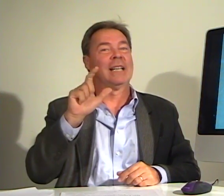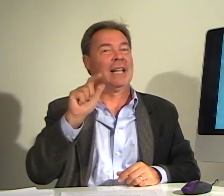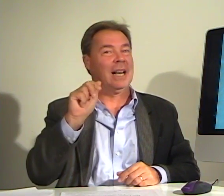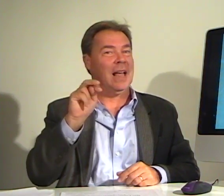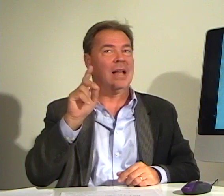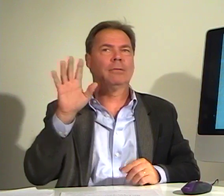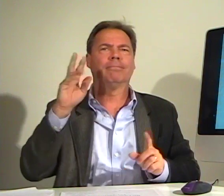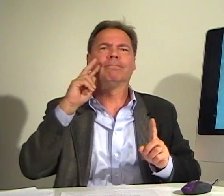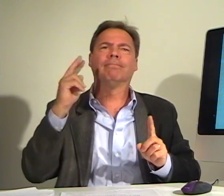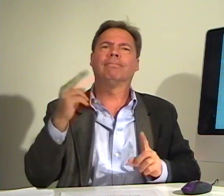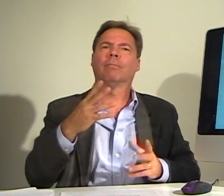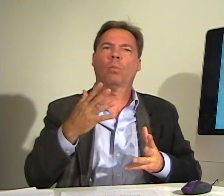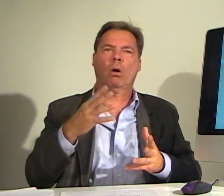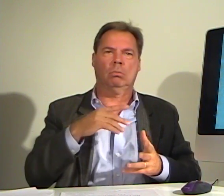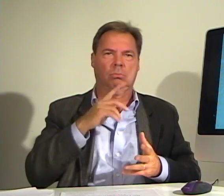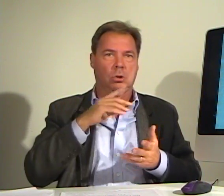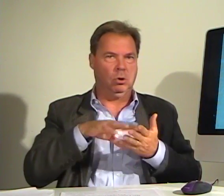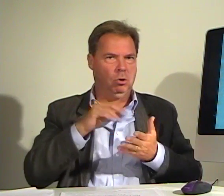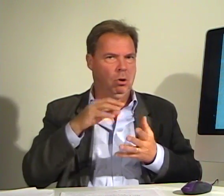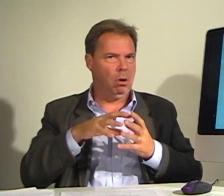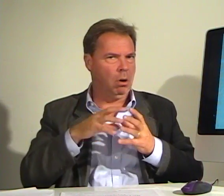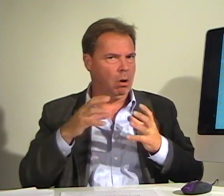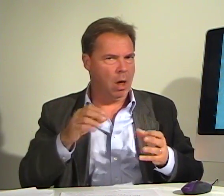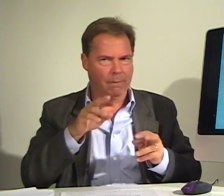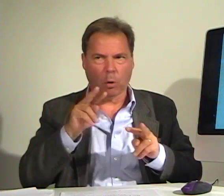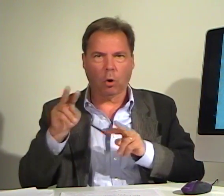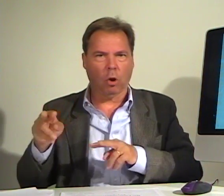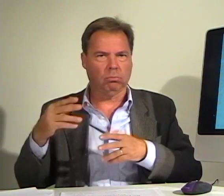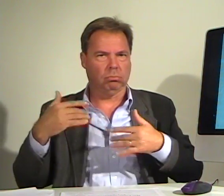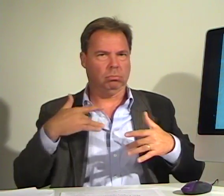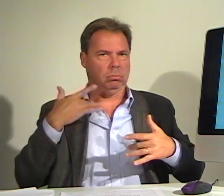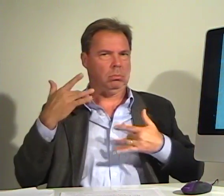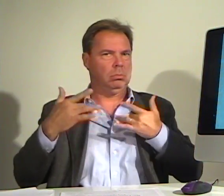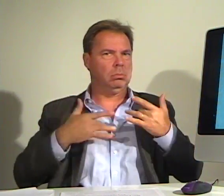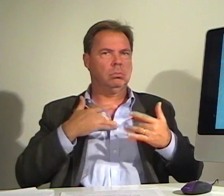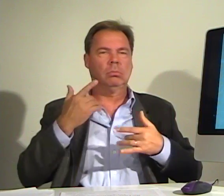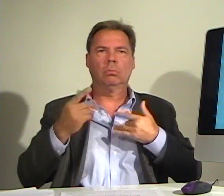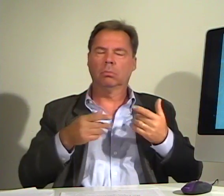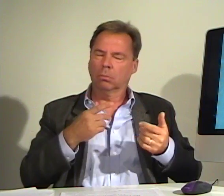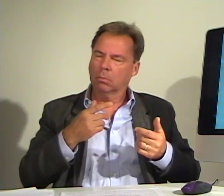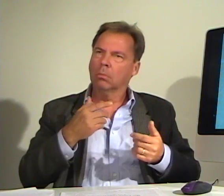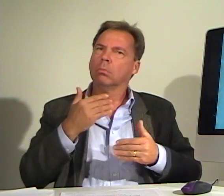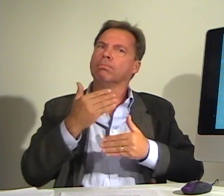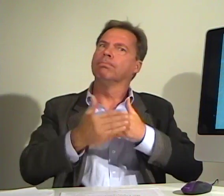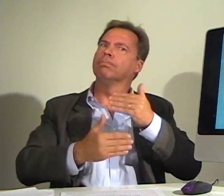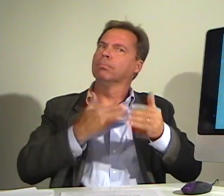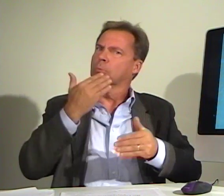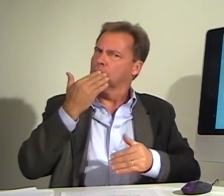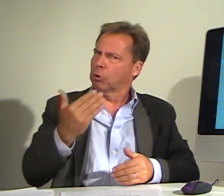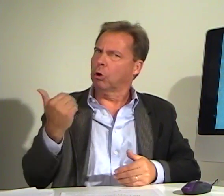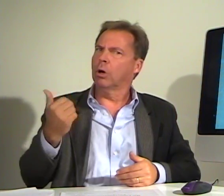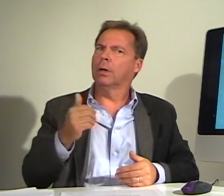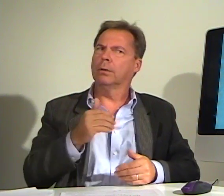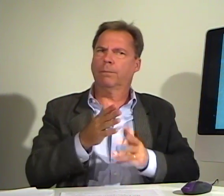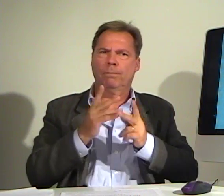And now we're going to talk about insights from New Zealand, and we can really learn a lot from what's happening in New